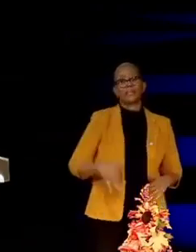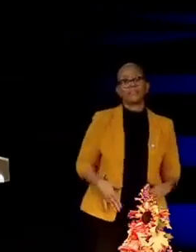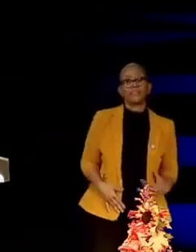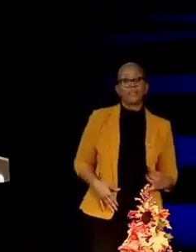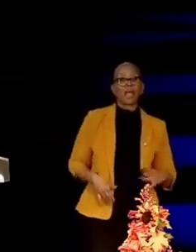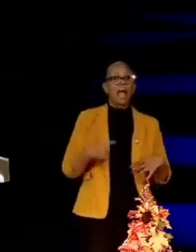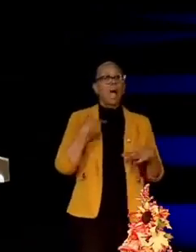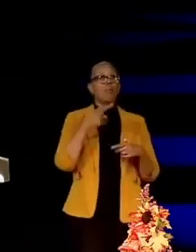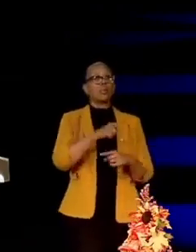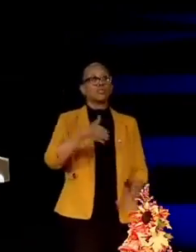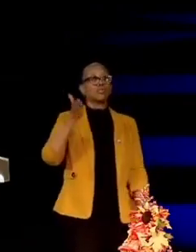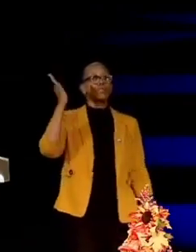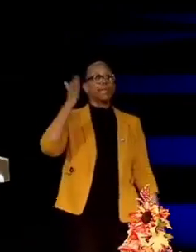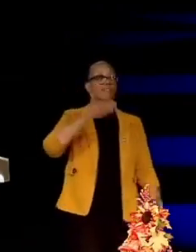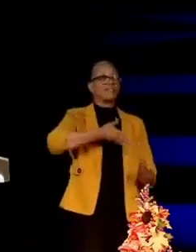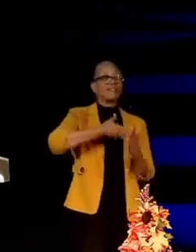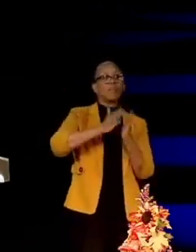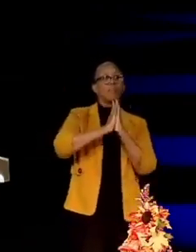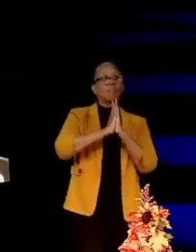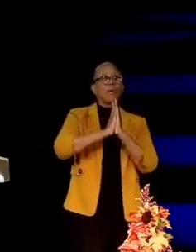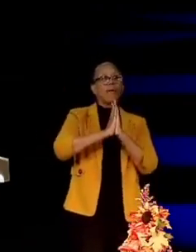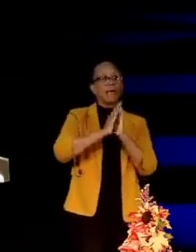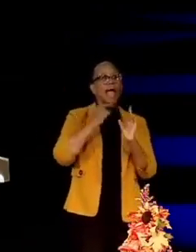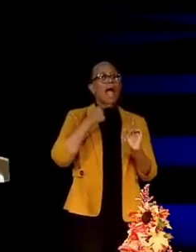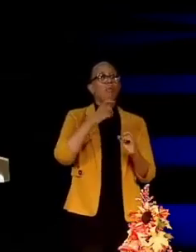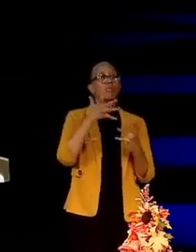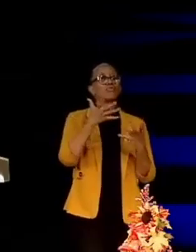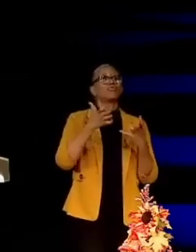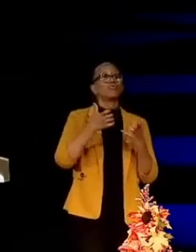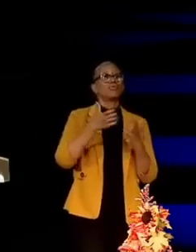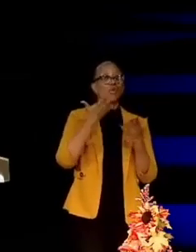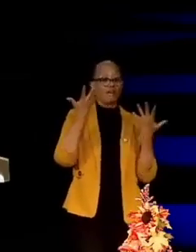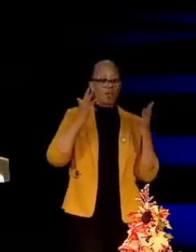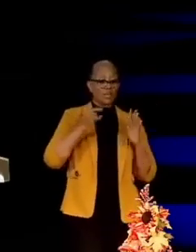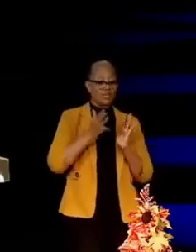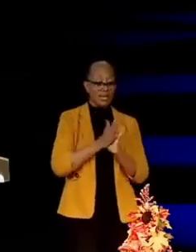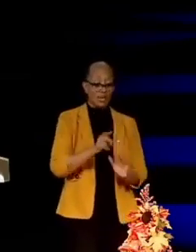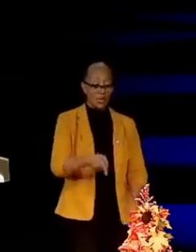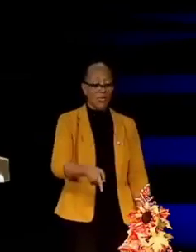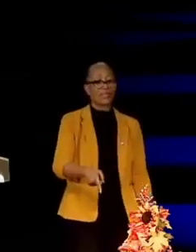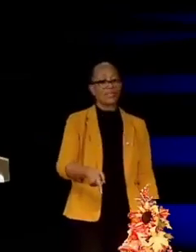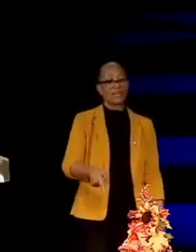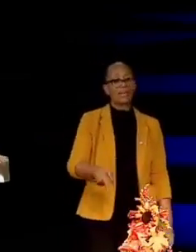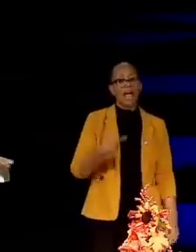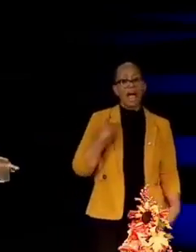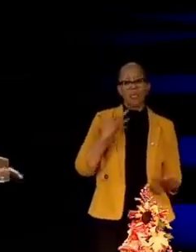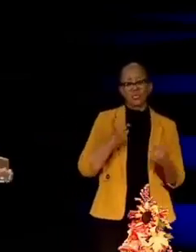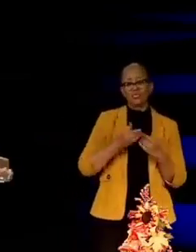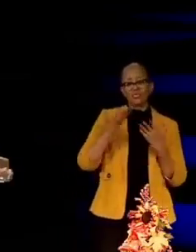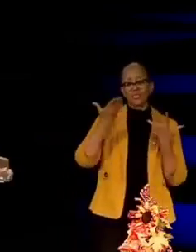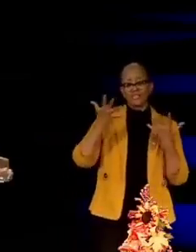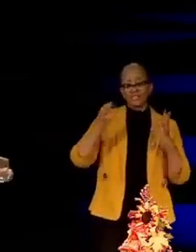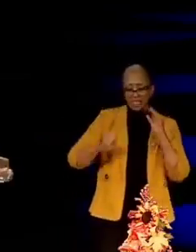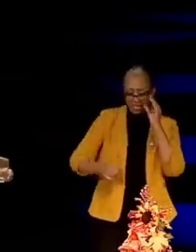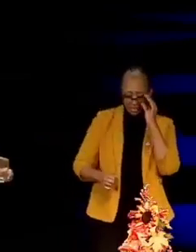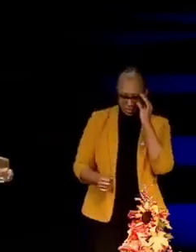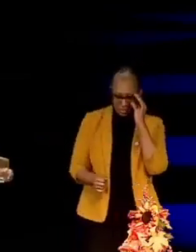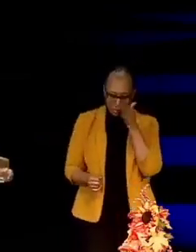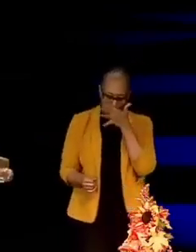give a benediction. I need you to close it out on the devil. Come on, somebody, and help me